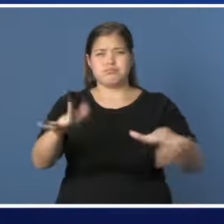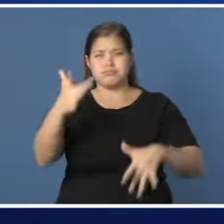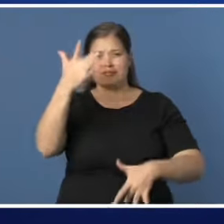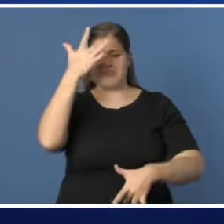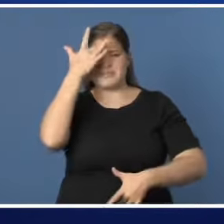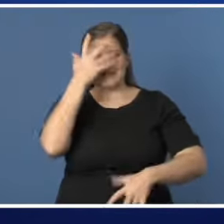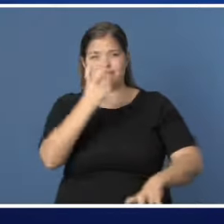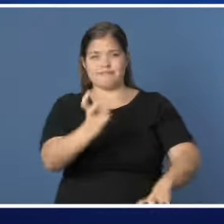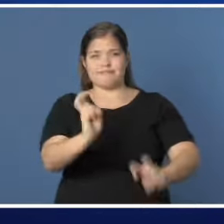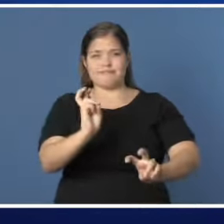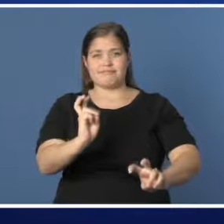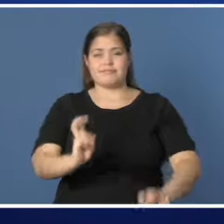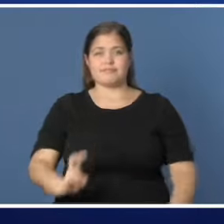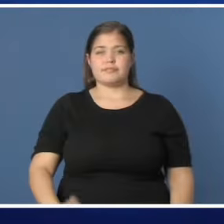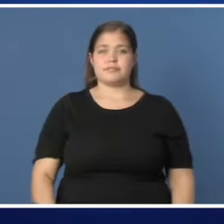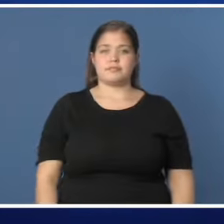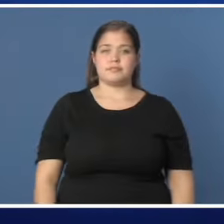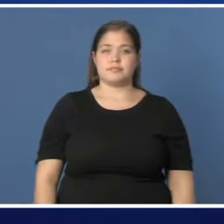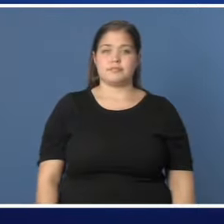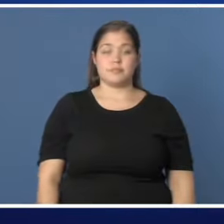pandemic influenza.